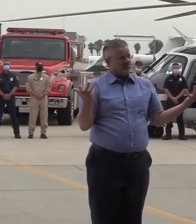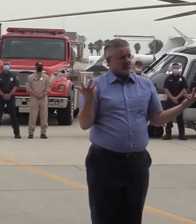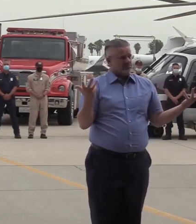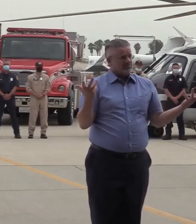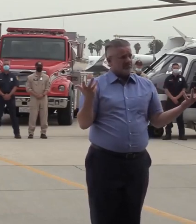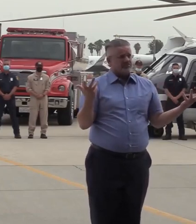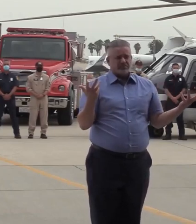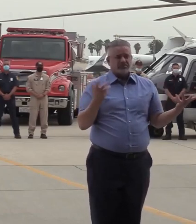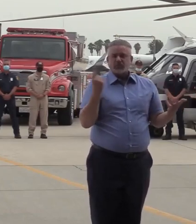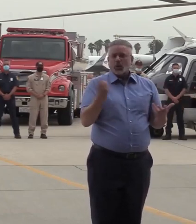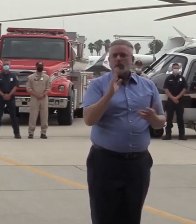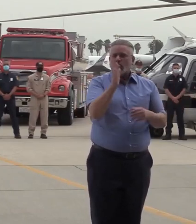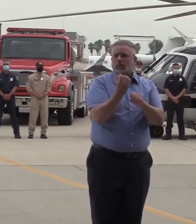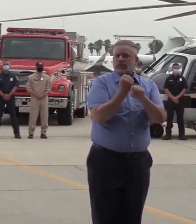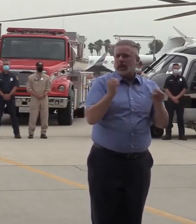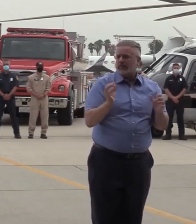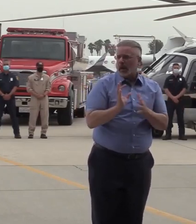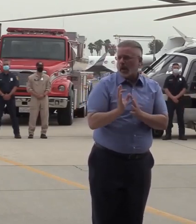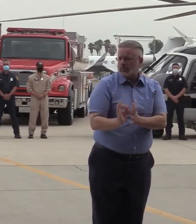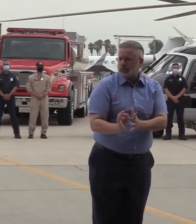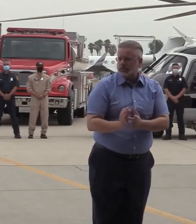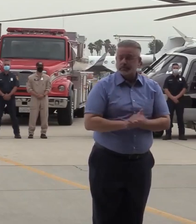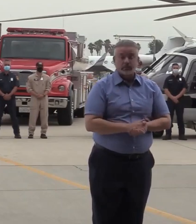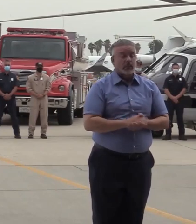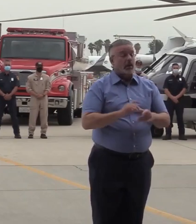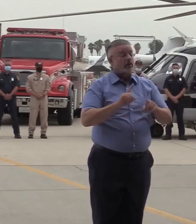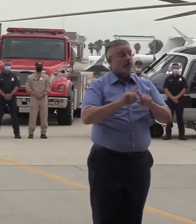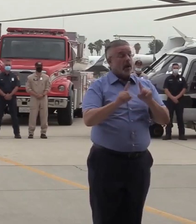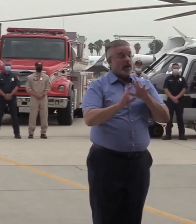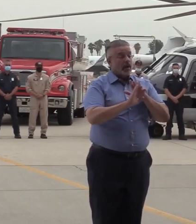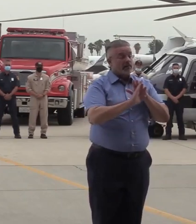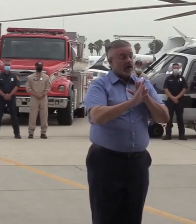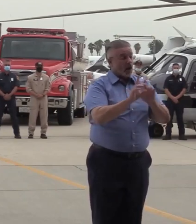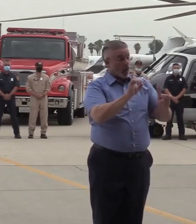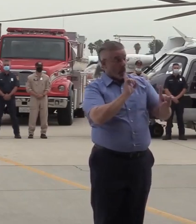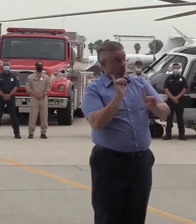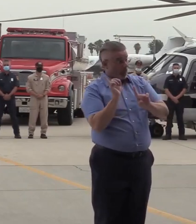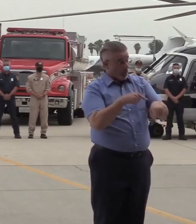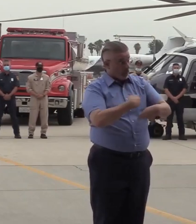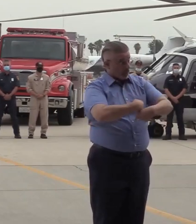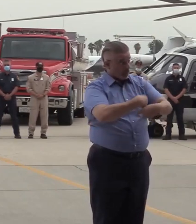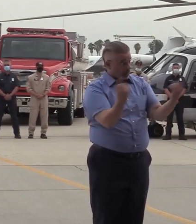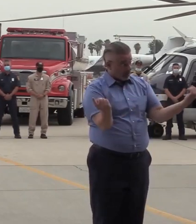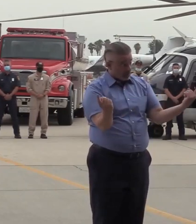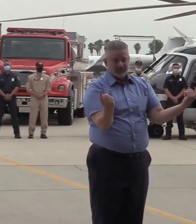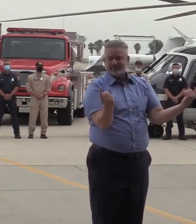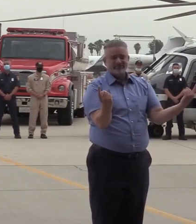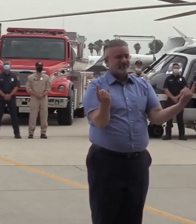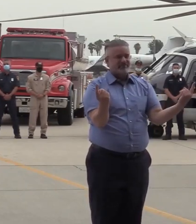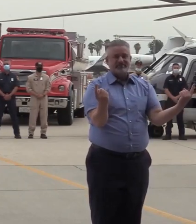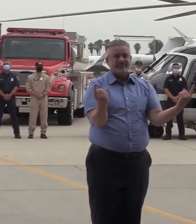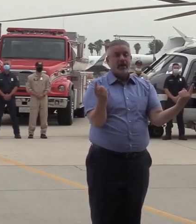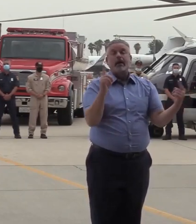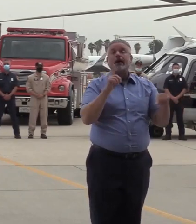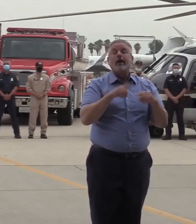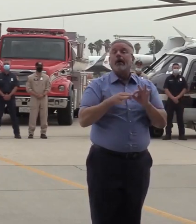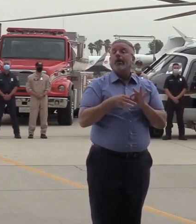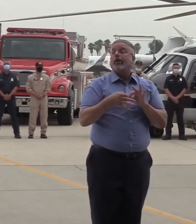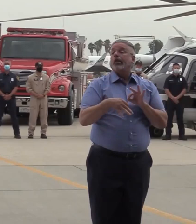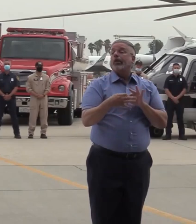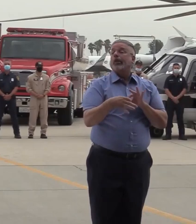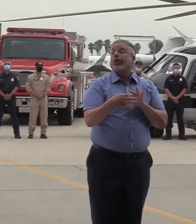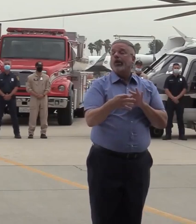This is always going to be your safest option. But if an evacuation order is issued, there's no time to waste.